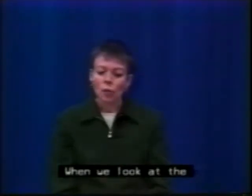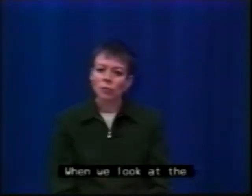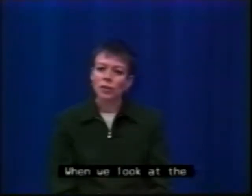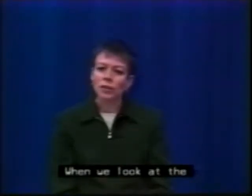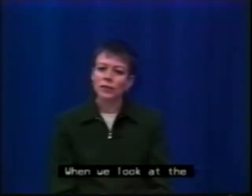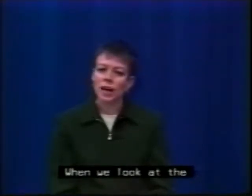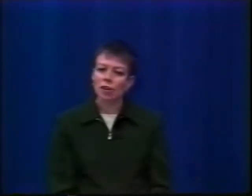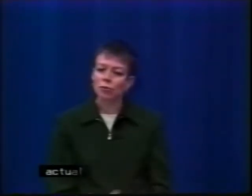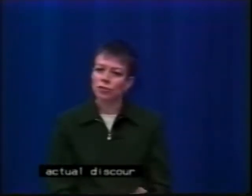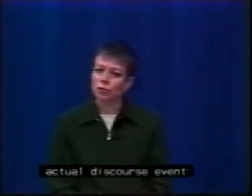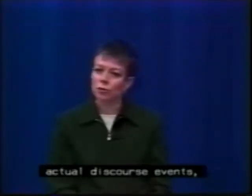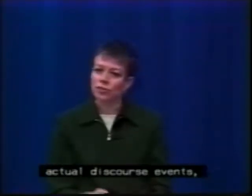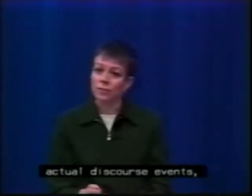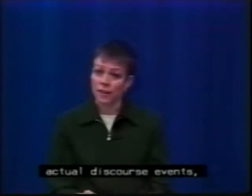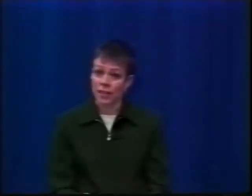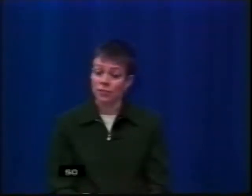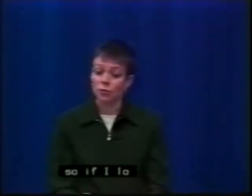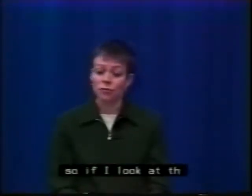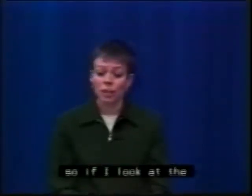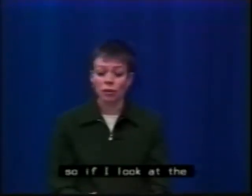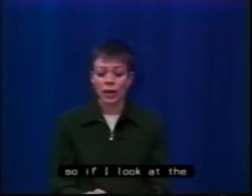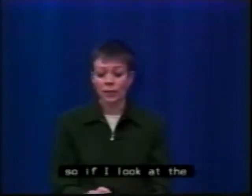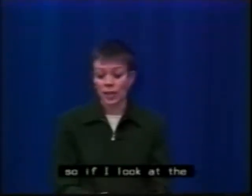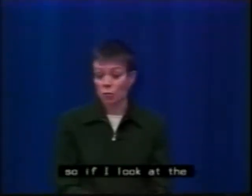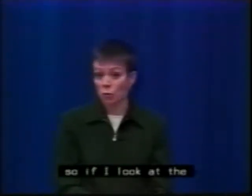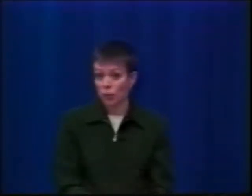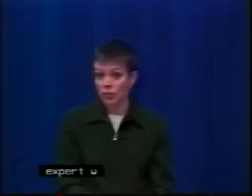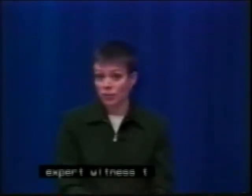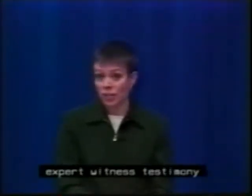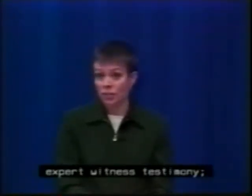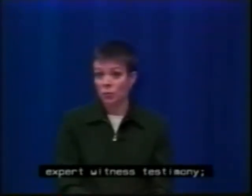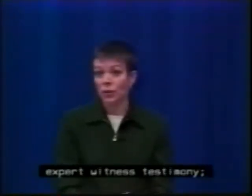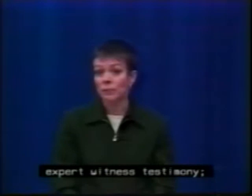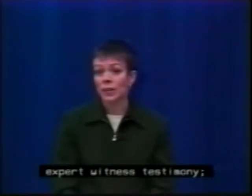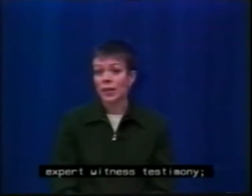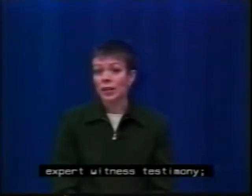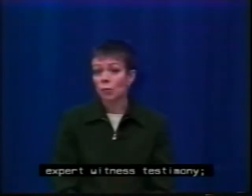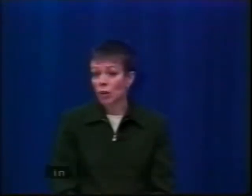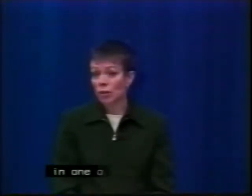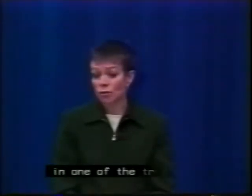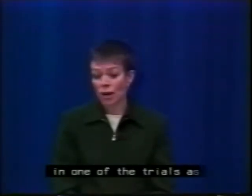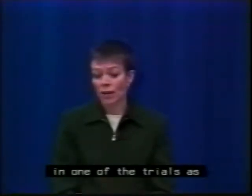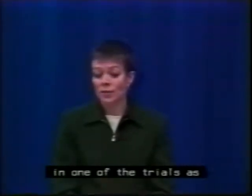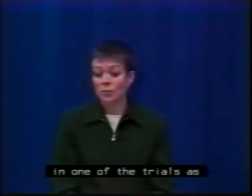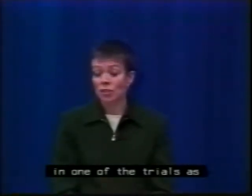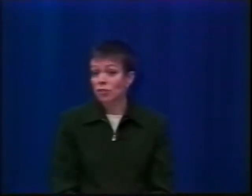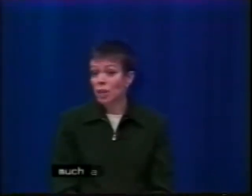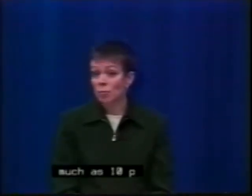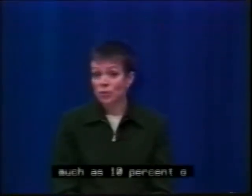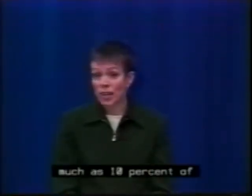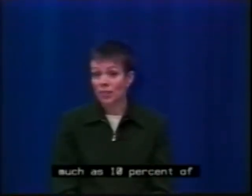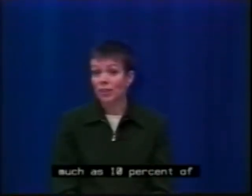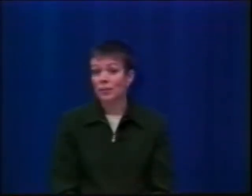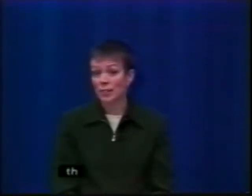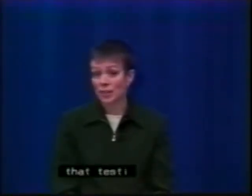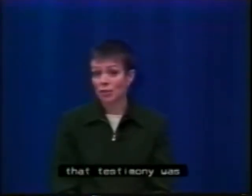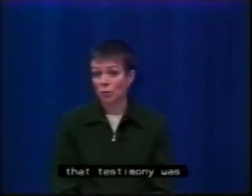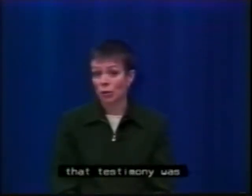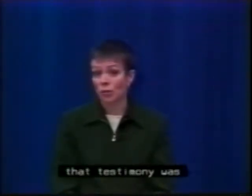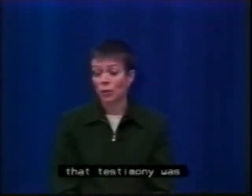When we look at the actual discourse events, so if I look at the expert witness testimony, in one of the trials, as much as 10% of that testimony